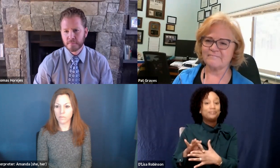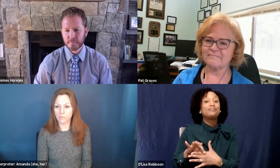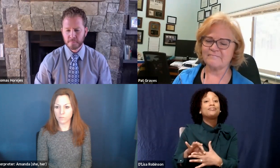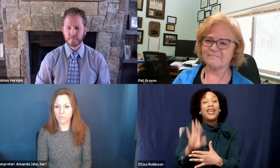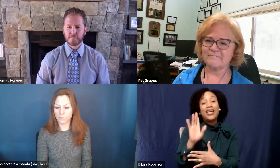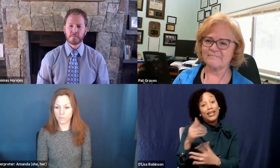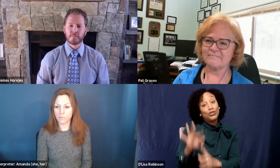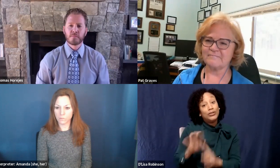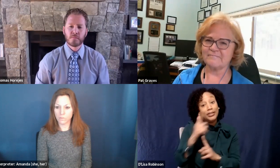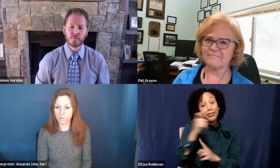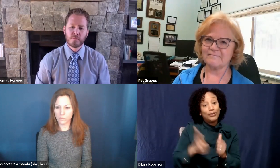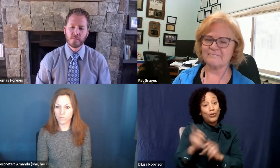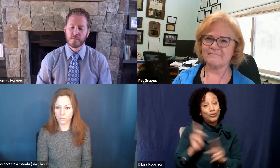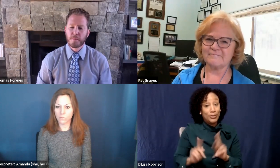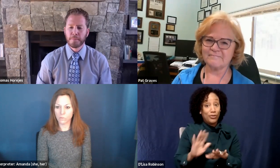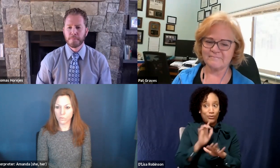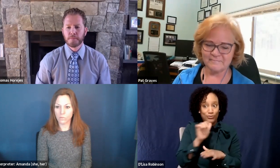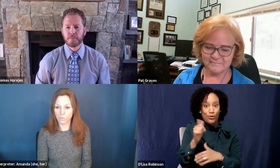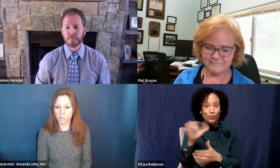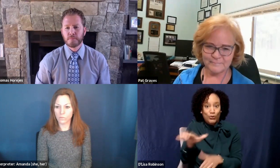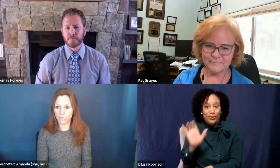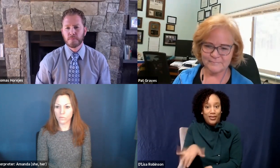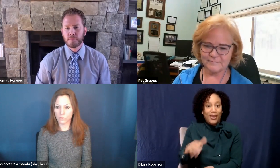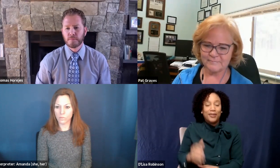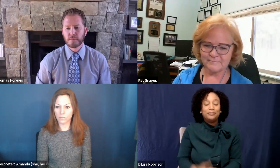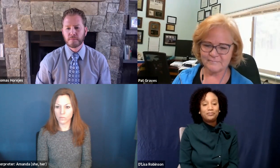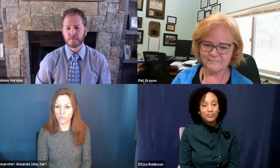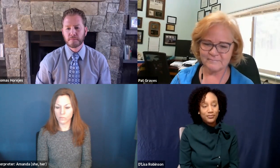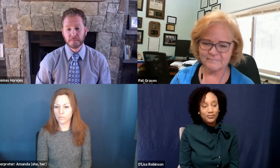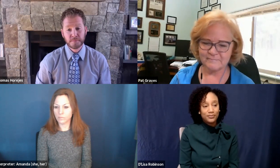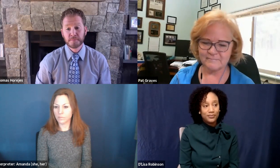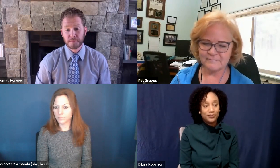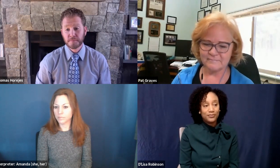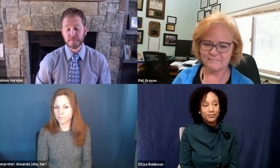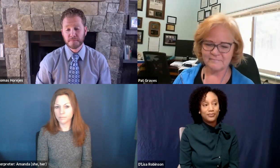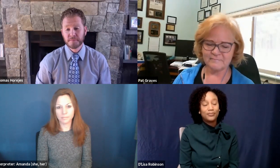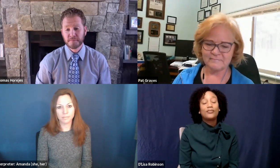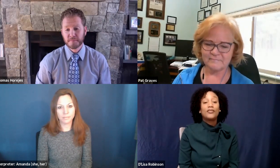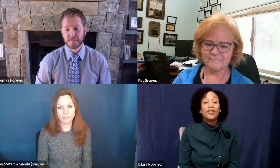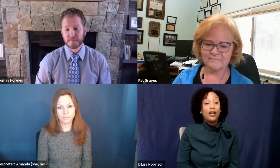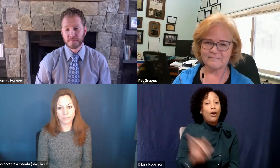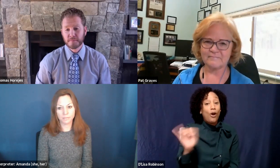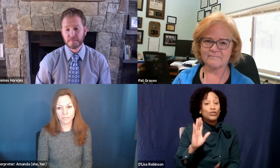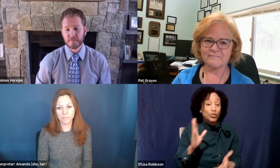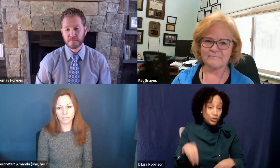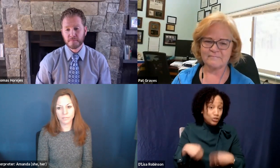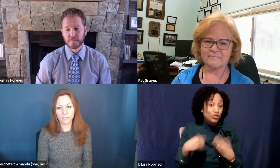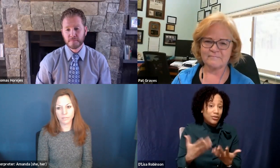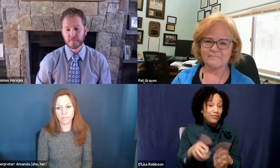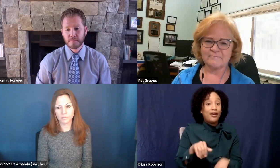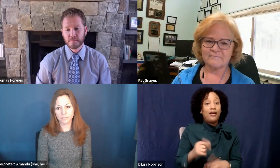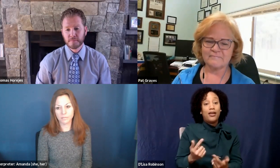interpreters who are deaf themselves, to work with pre-recorded content. And that is unique because a variety of companies don't actually provide